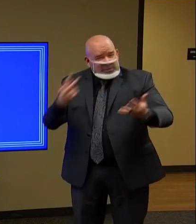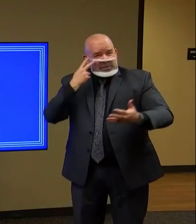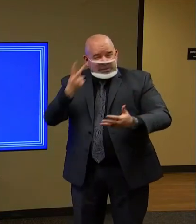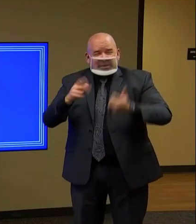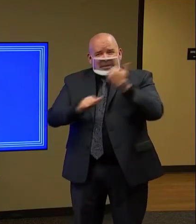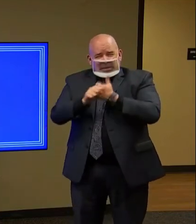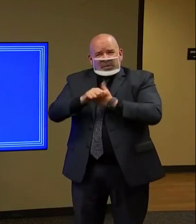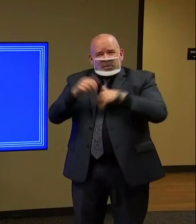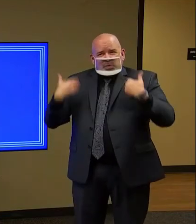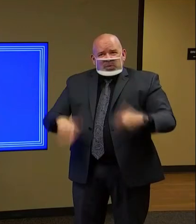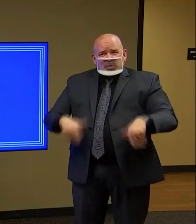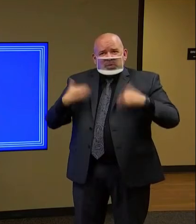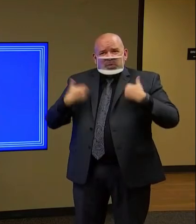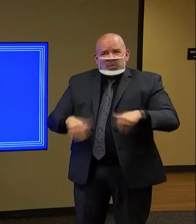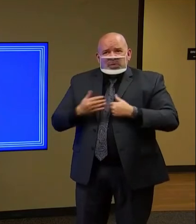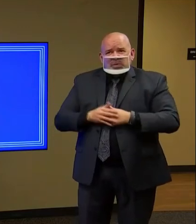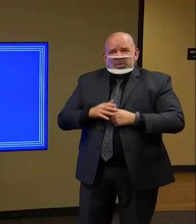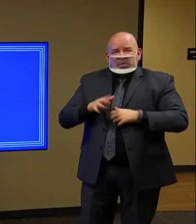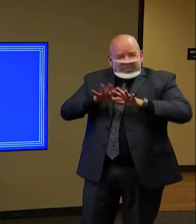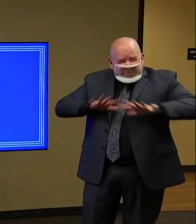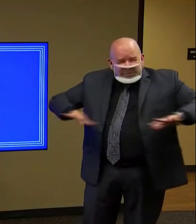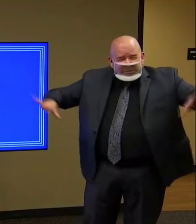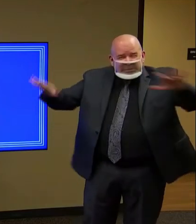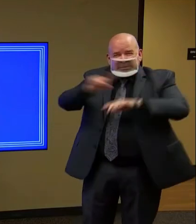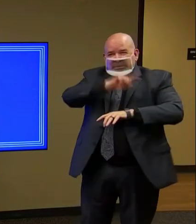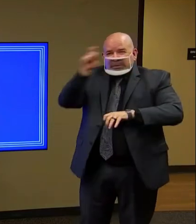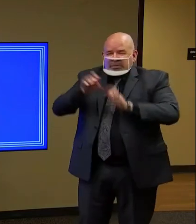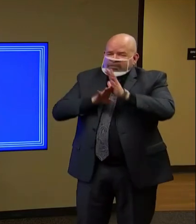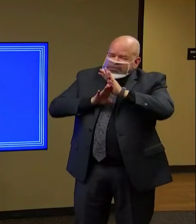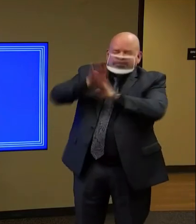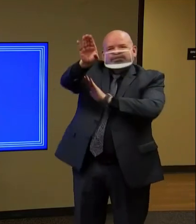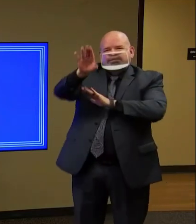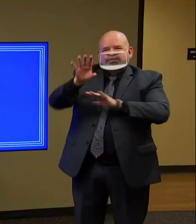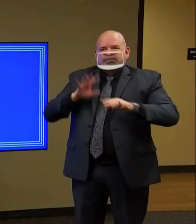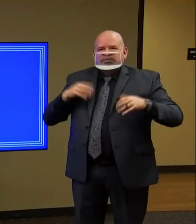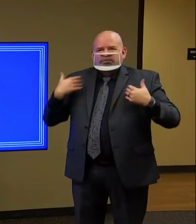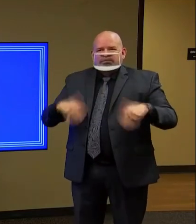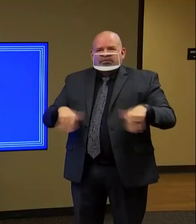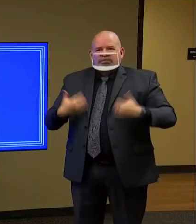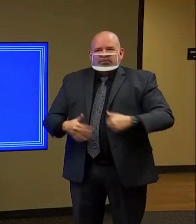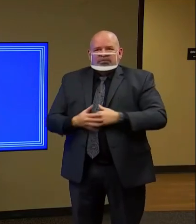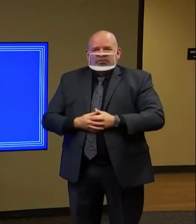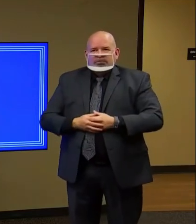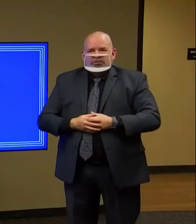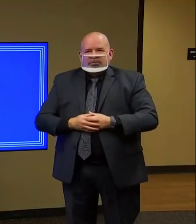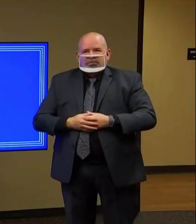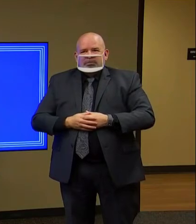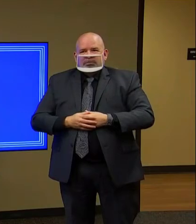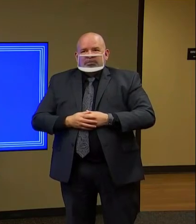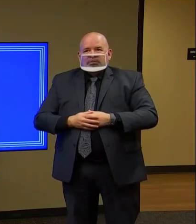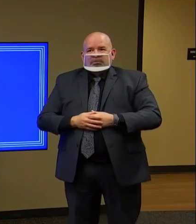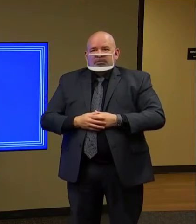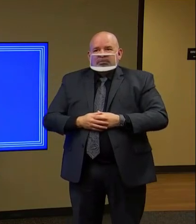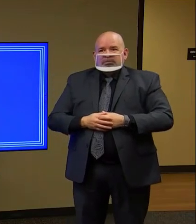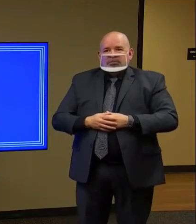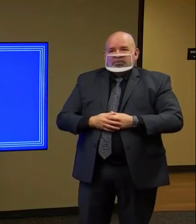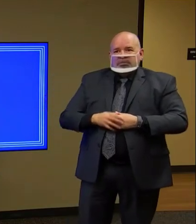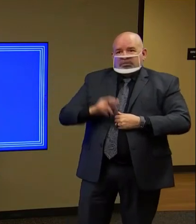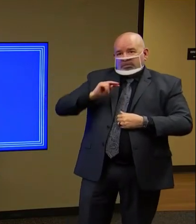North Texas. In fact, let me give you some quick stats from North Texas. For the region, a record high